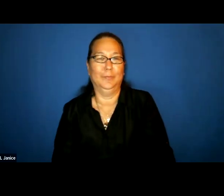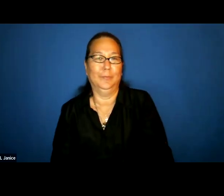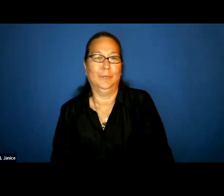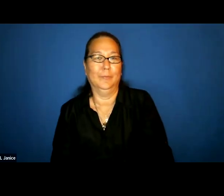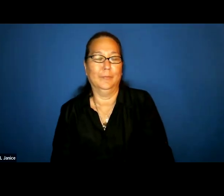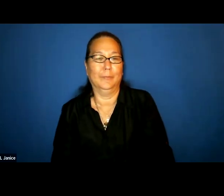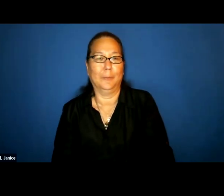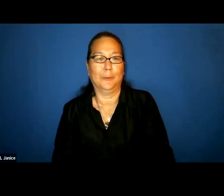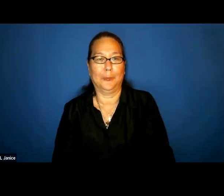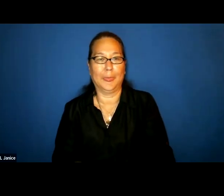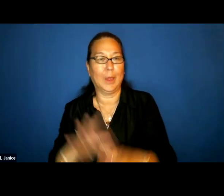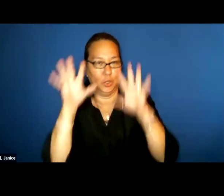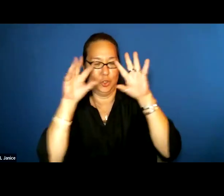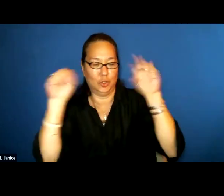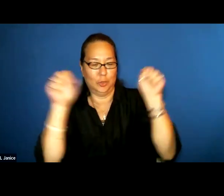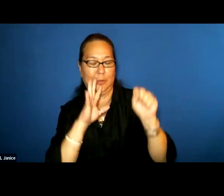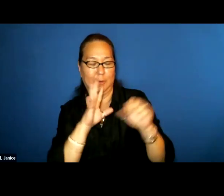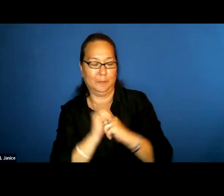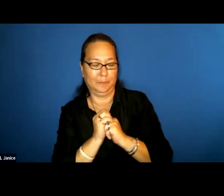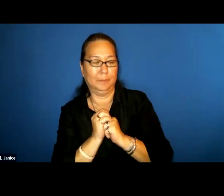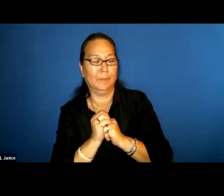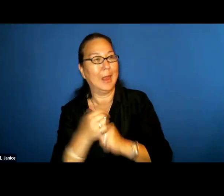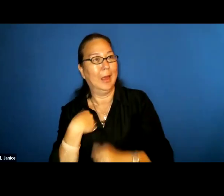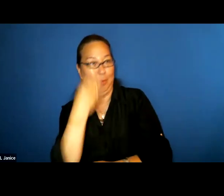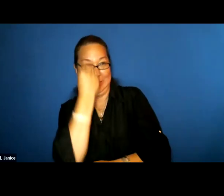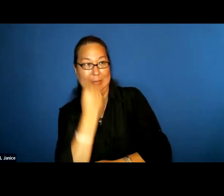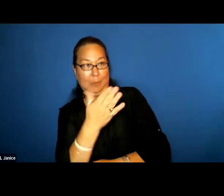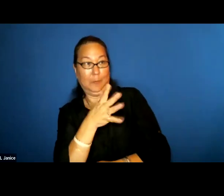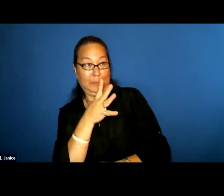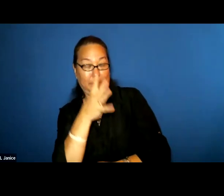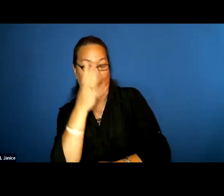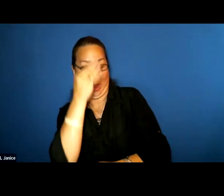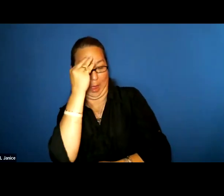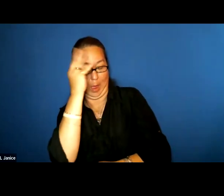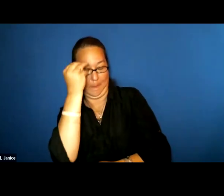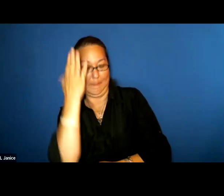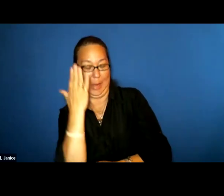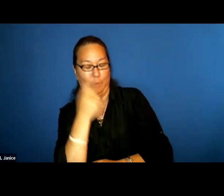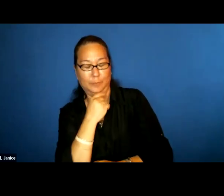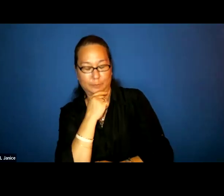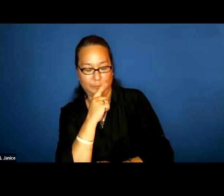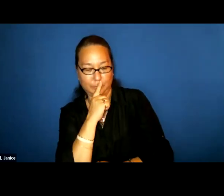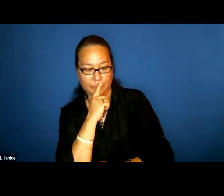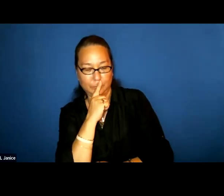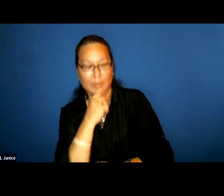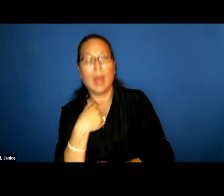So I just want to say, Mayor, that I talked to colleagues from around the country,